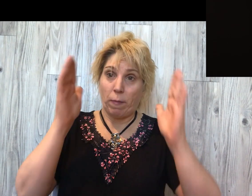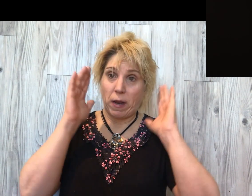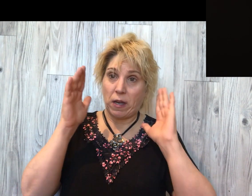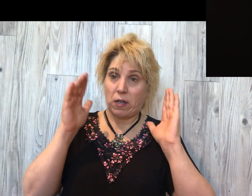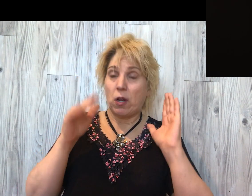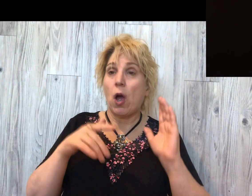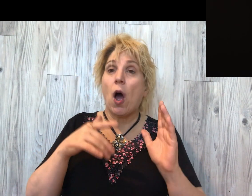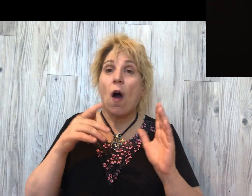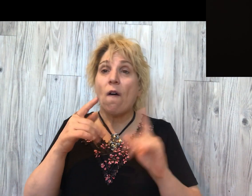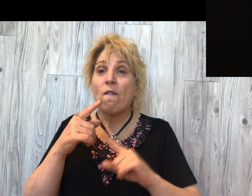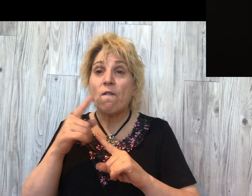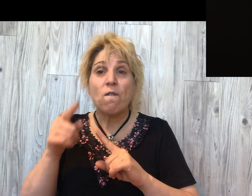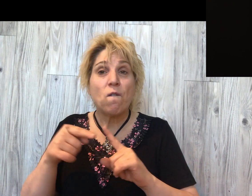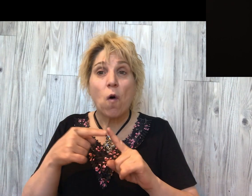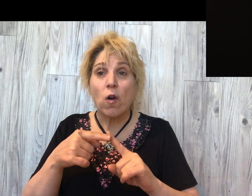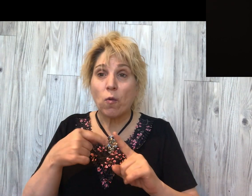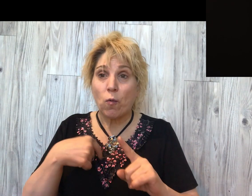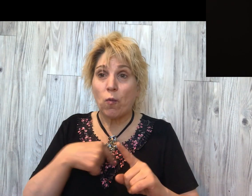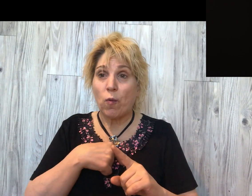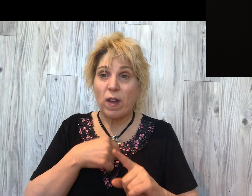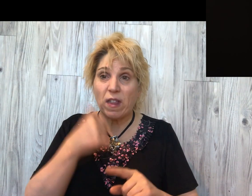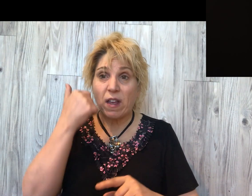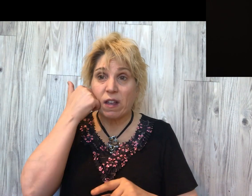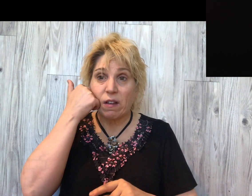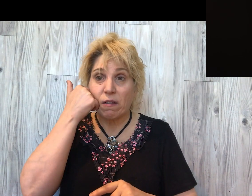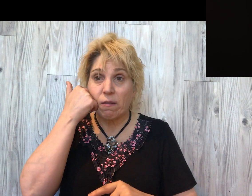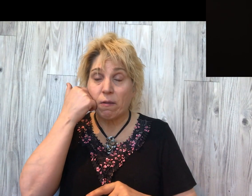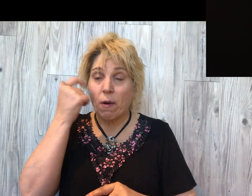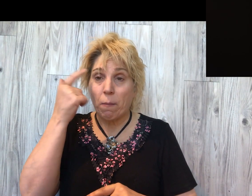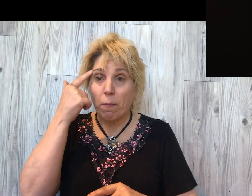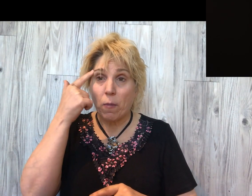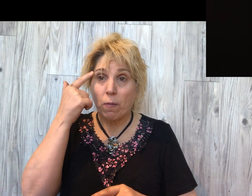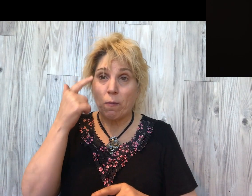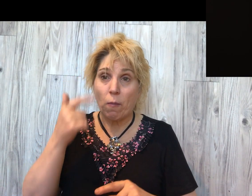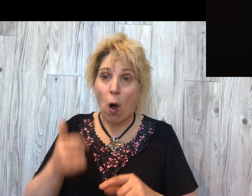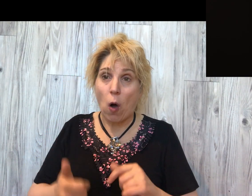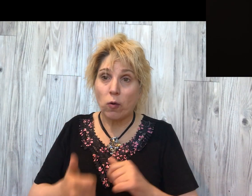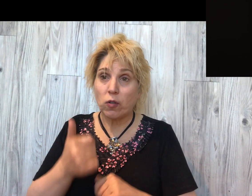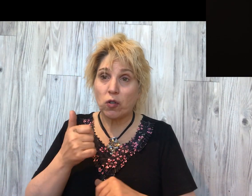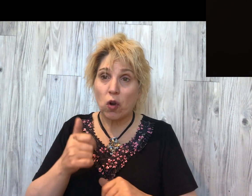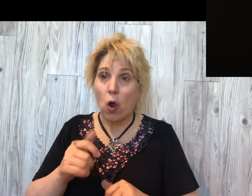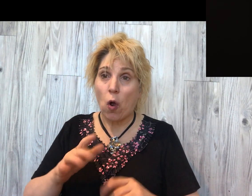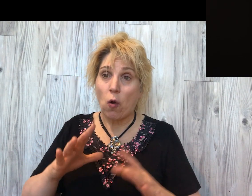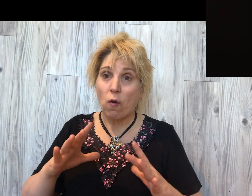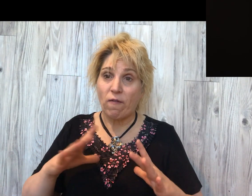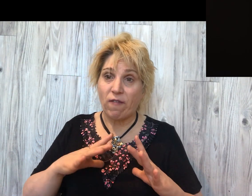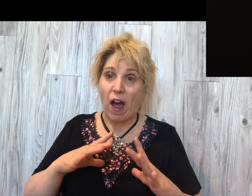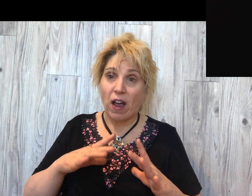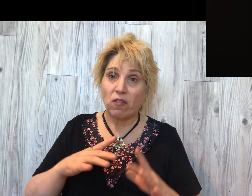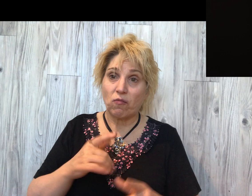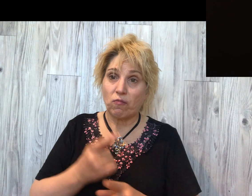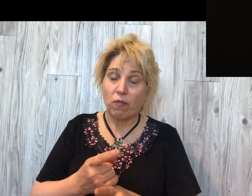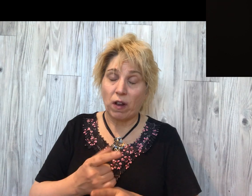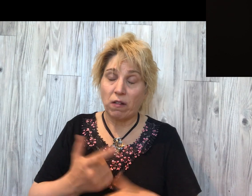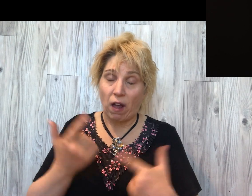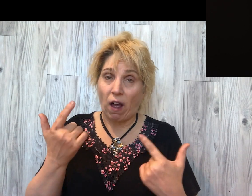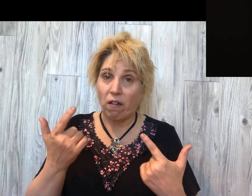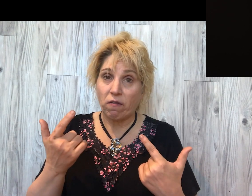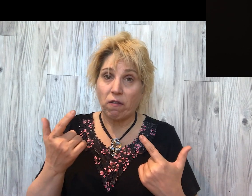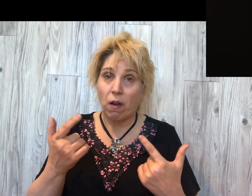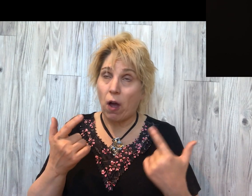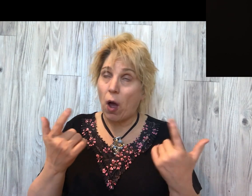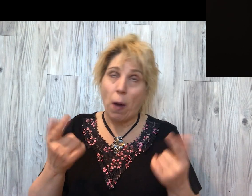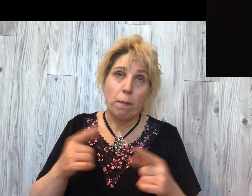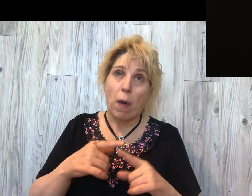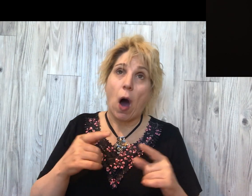that. For those of us who think we've done most things right in life, this is a cautionary tale for us. But